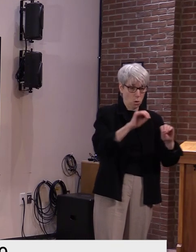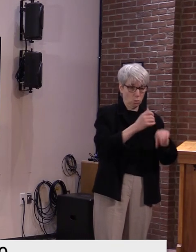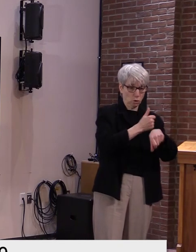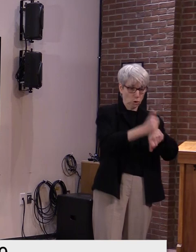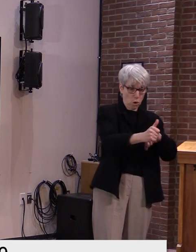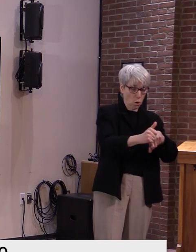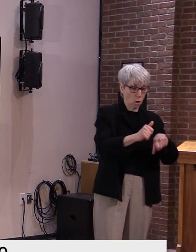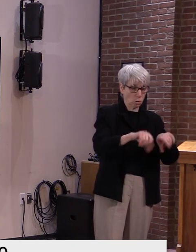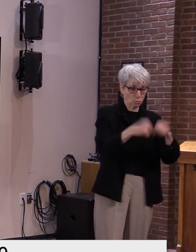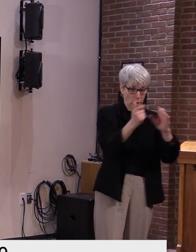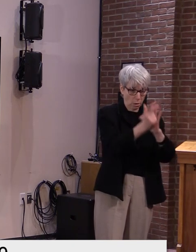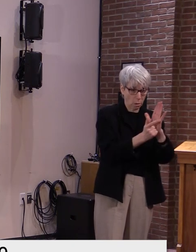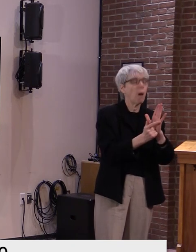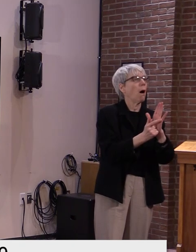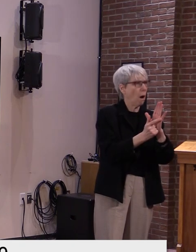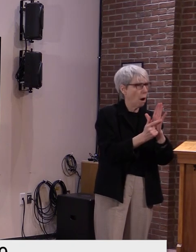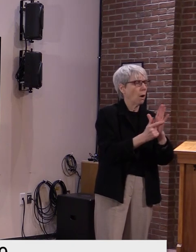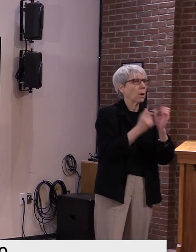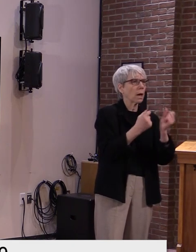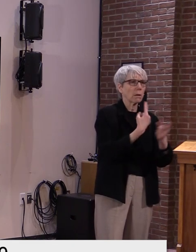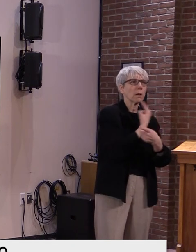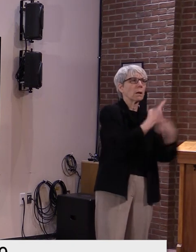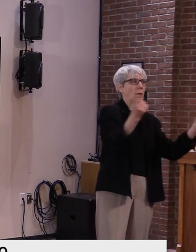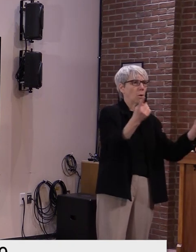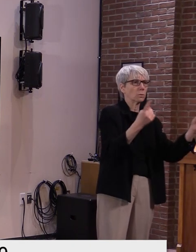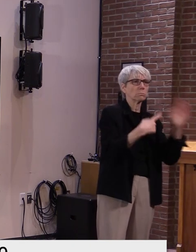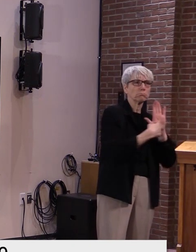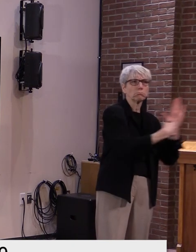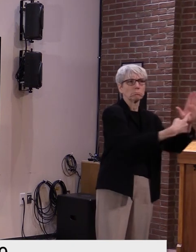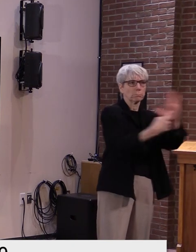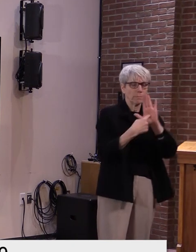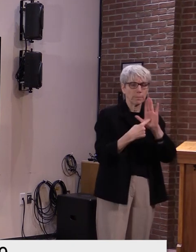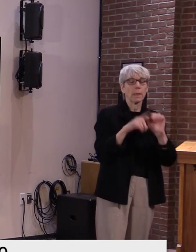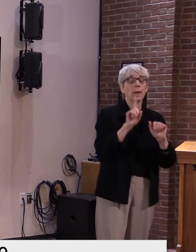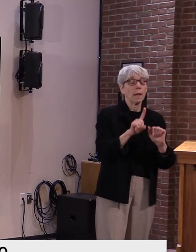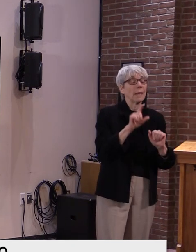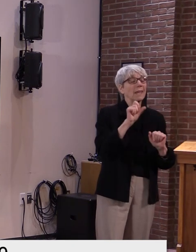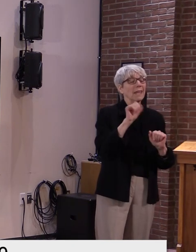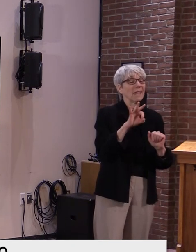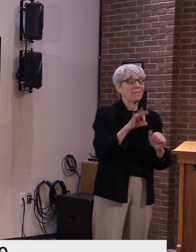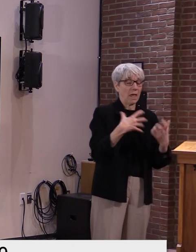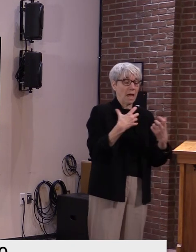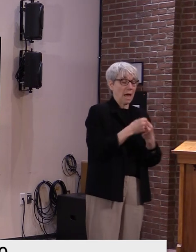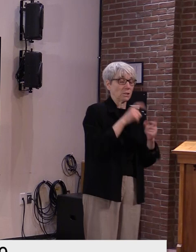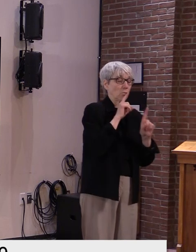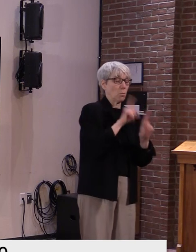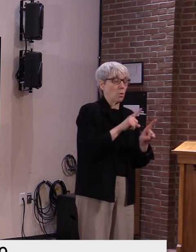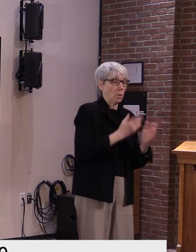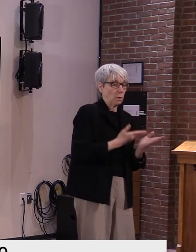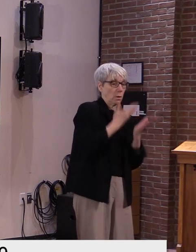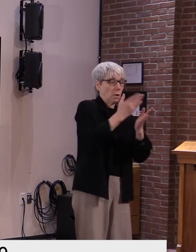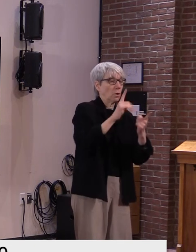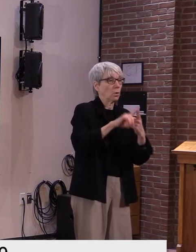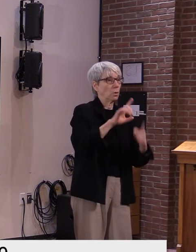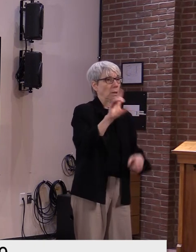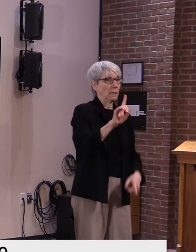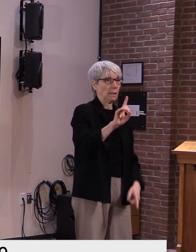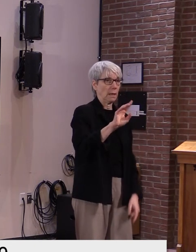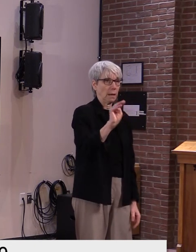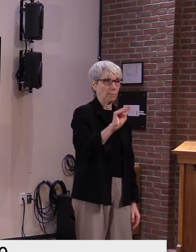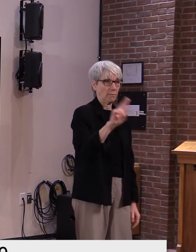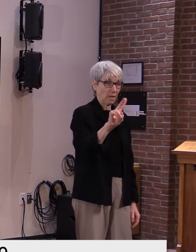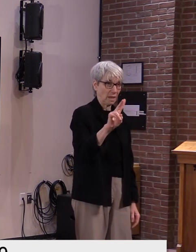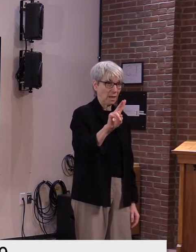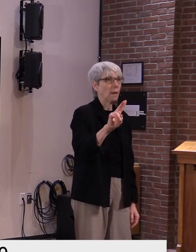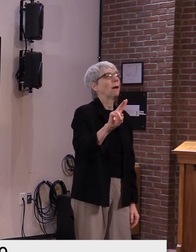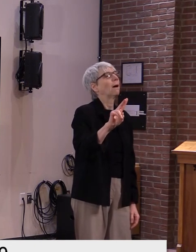at every time the accident report reaches the Department of Motor Vehicles, another statutory construct takes